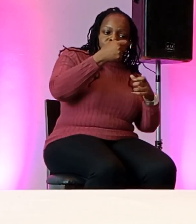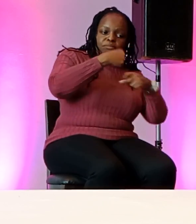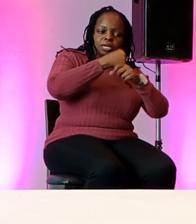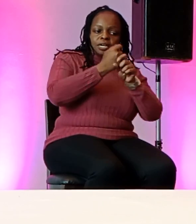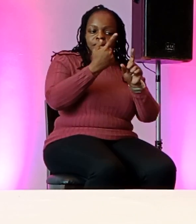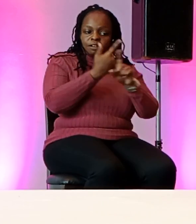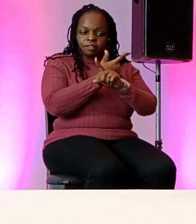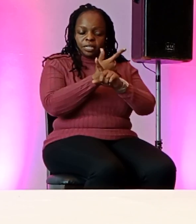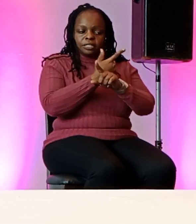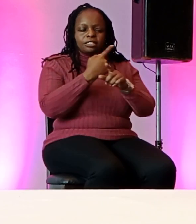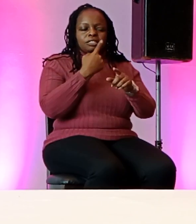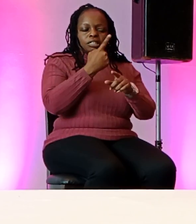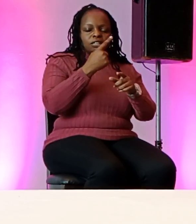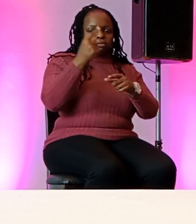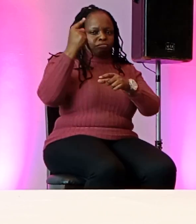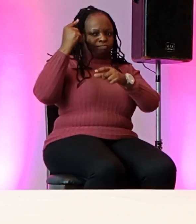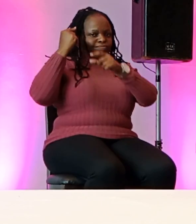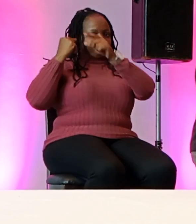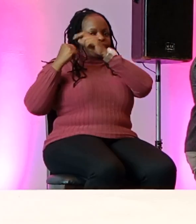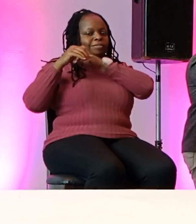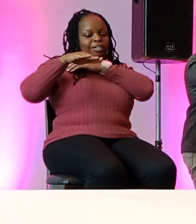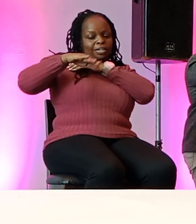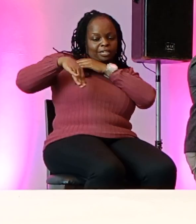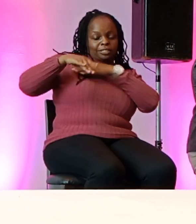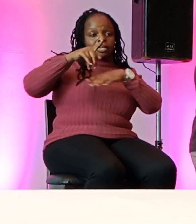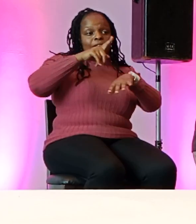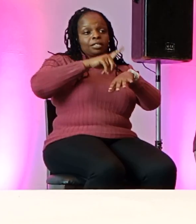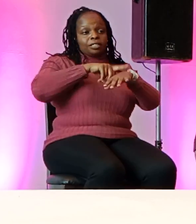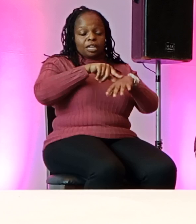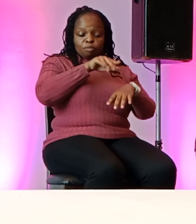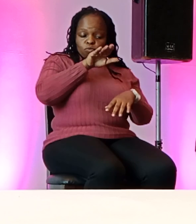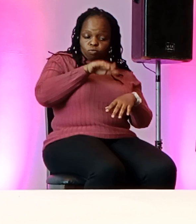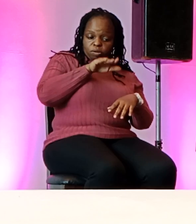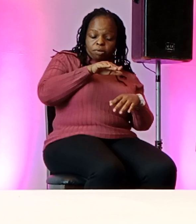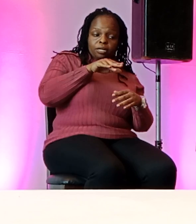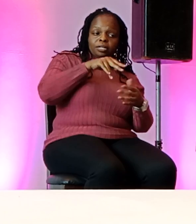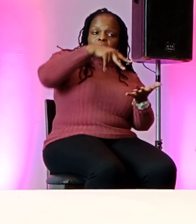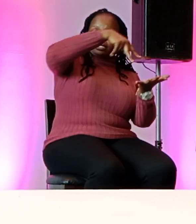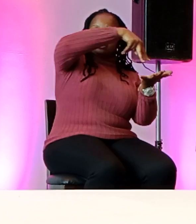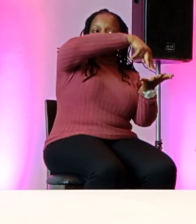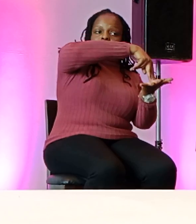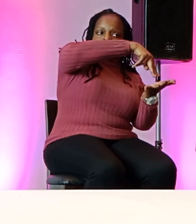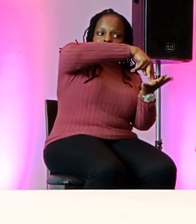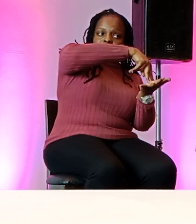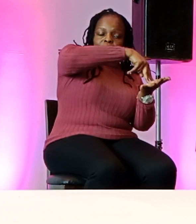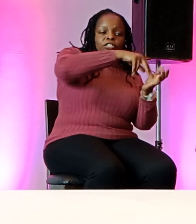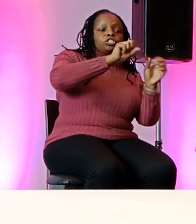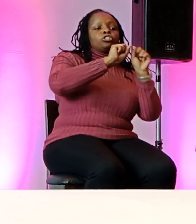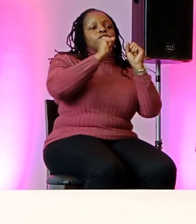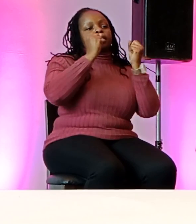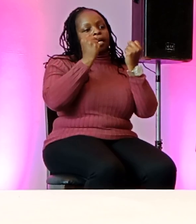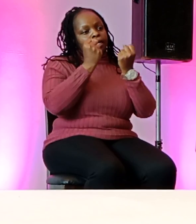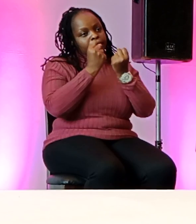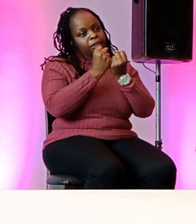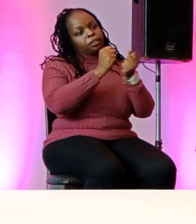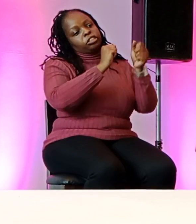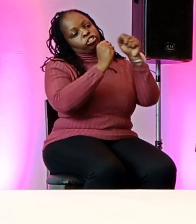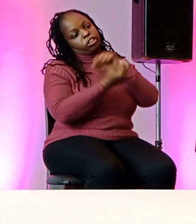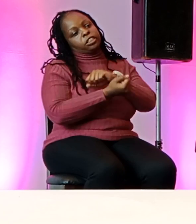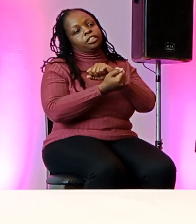us, generations later, that when women rise, societies are